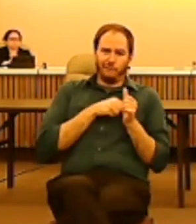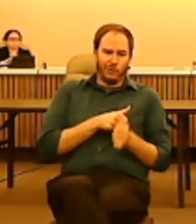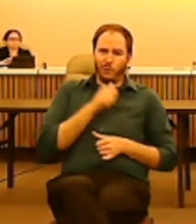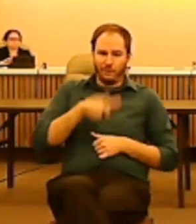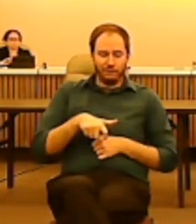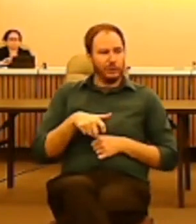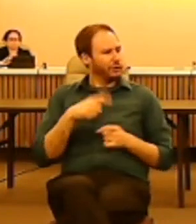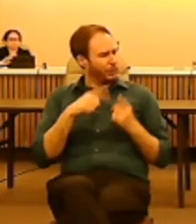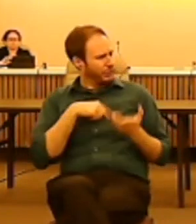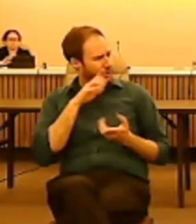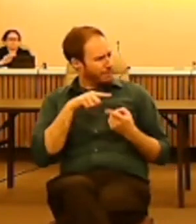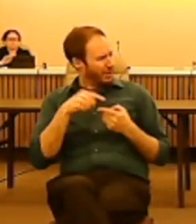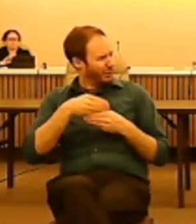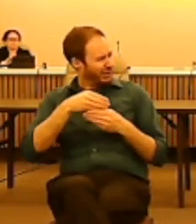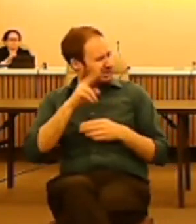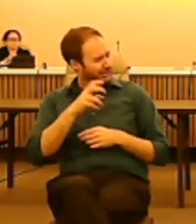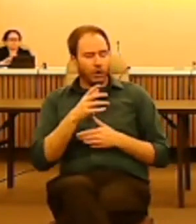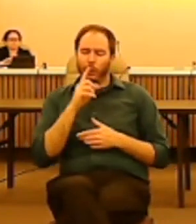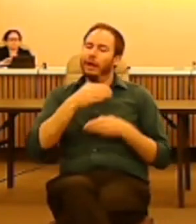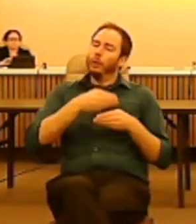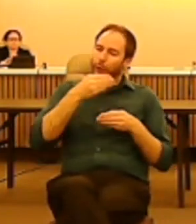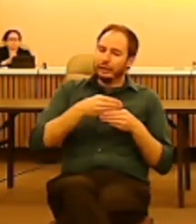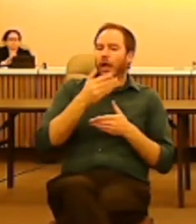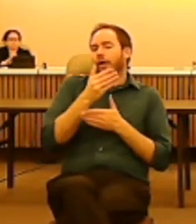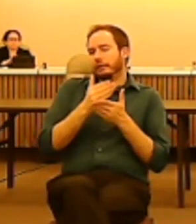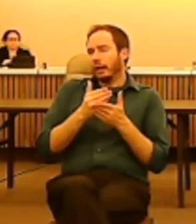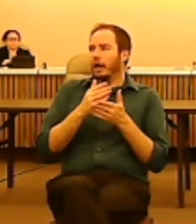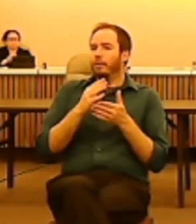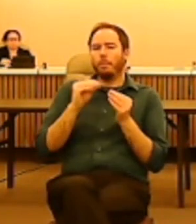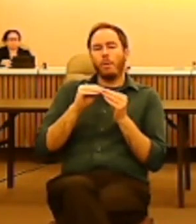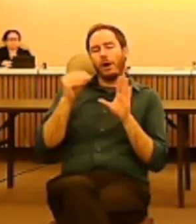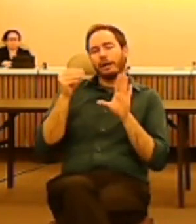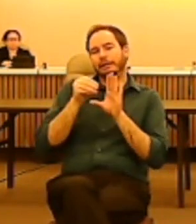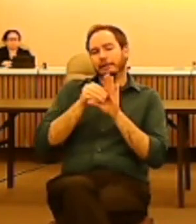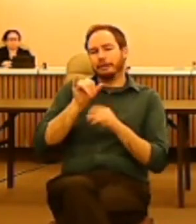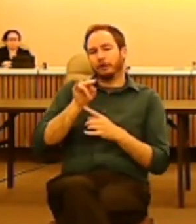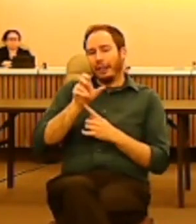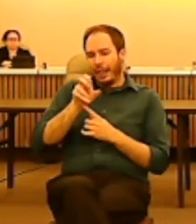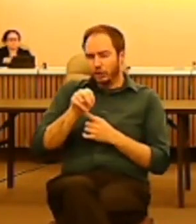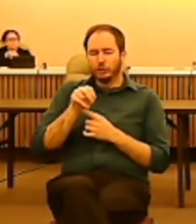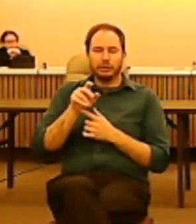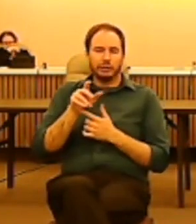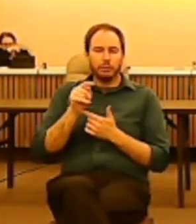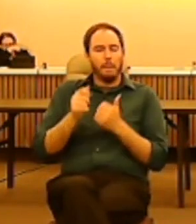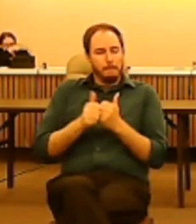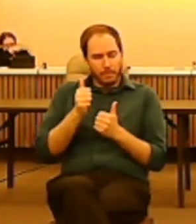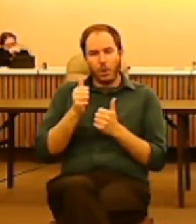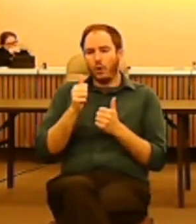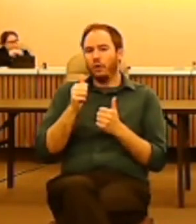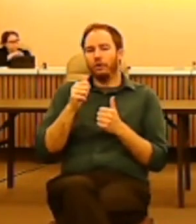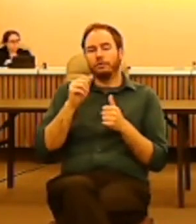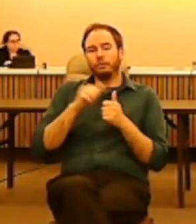we're talking about then? Is just the windows? It's windows, it's a little bit more insulation. So Insulation. yeah, but mostly in the